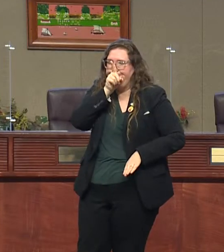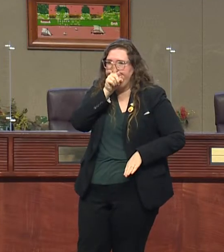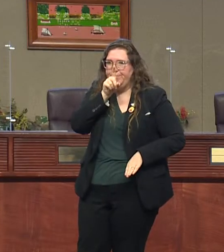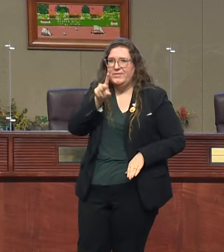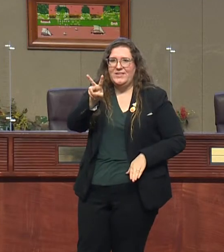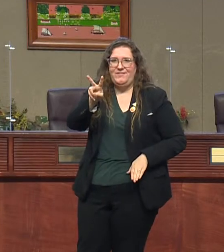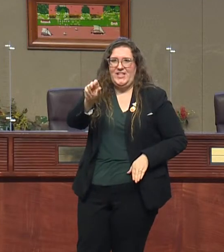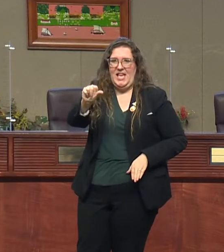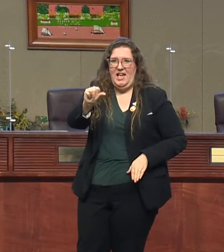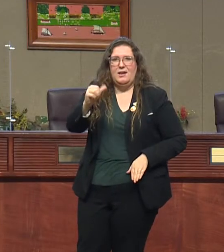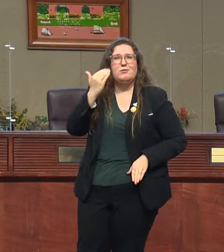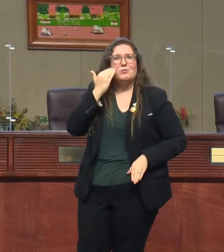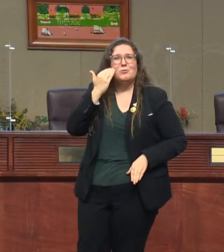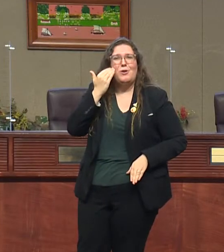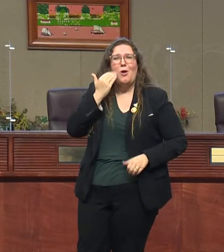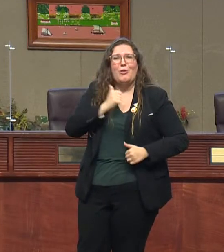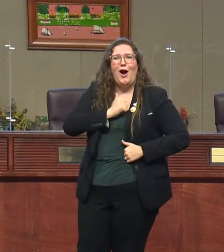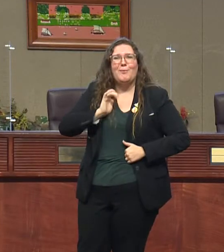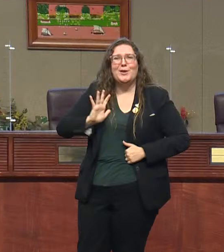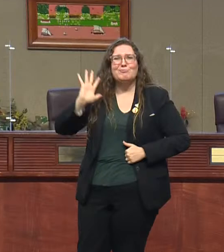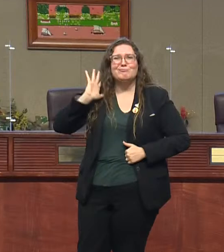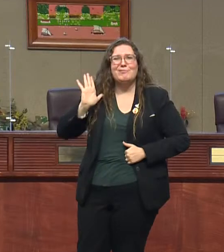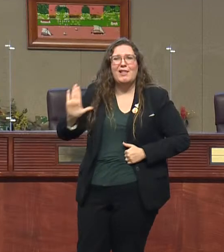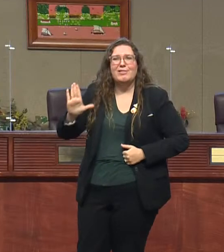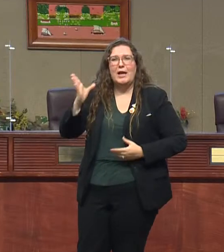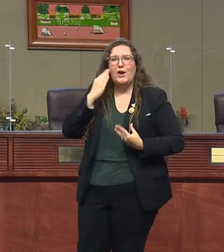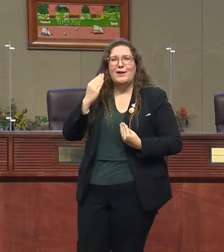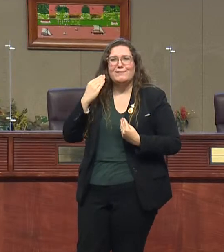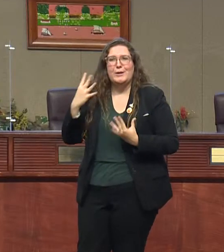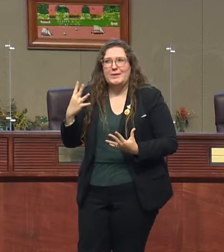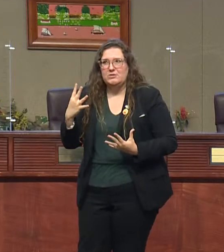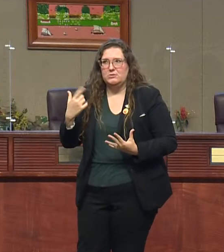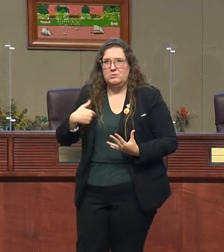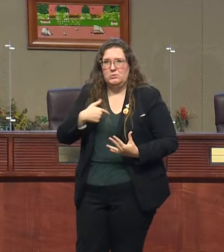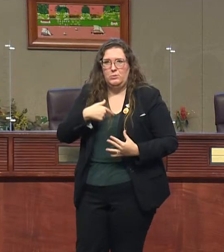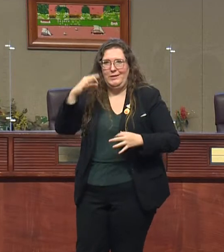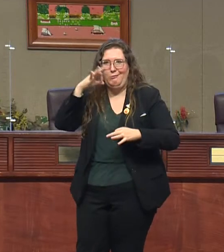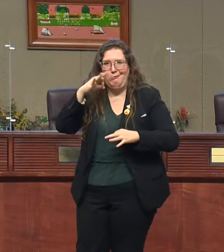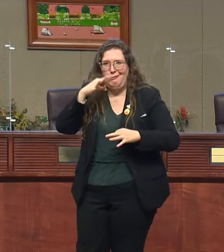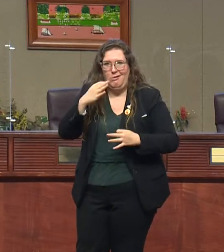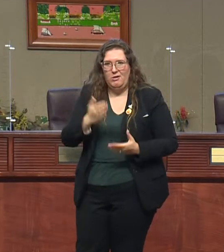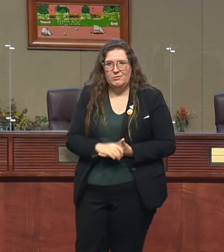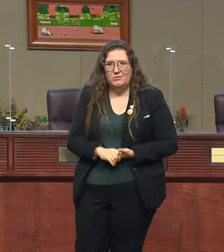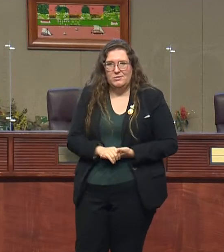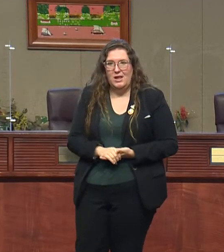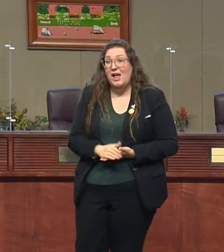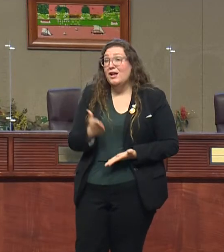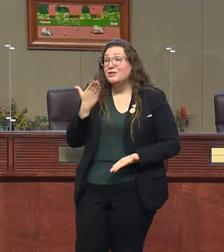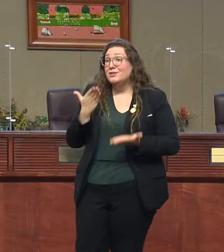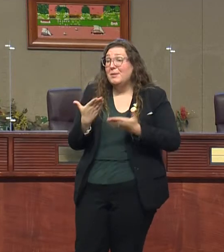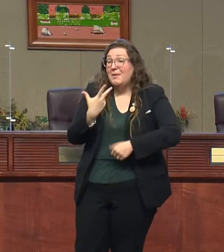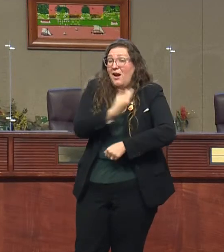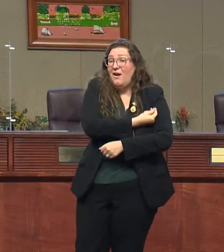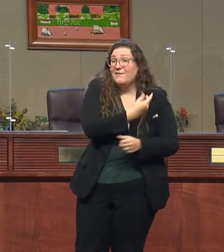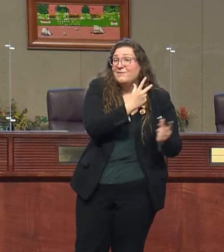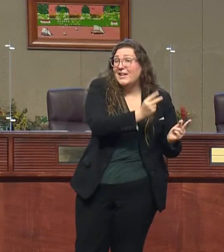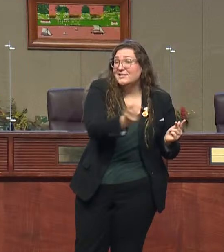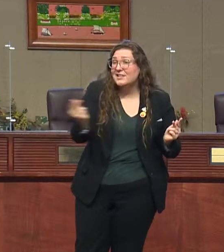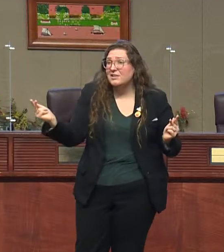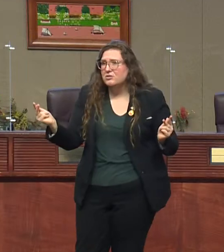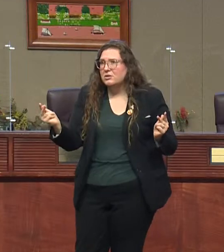the feds, our coverage rate could be 5 to 8% higher than what it is right